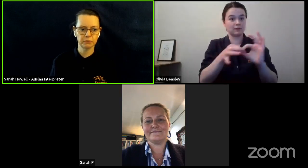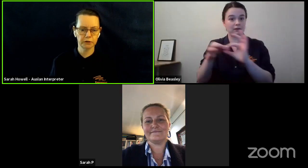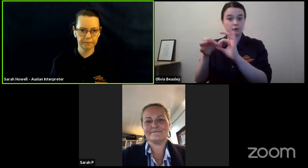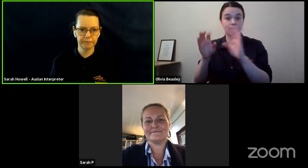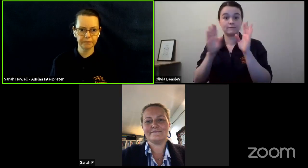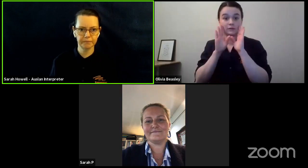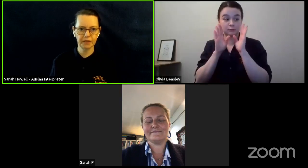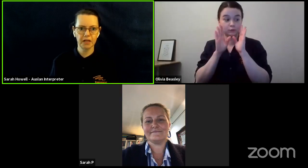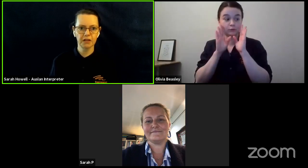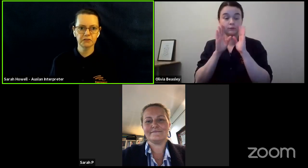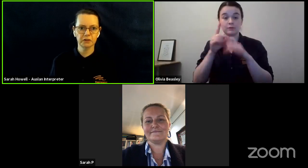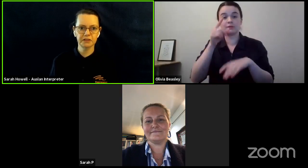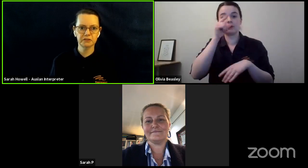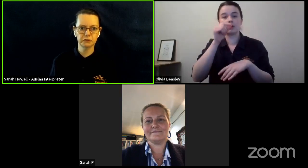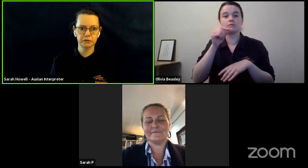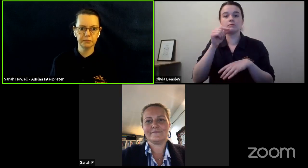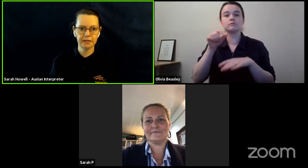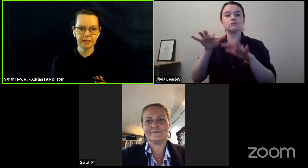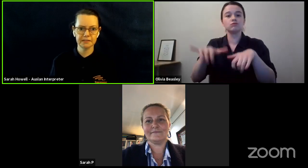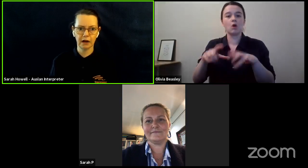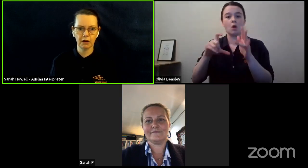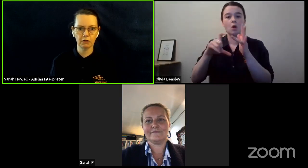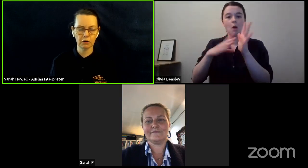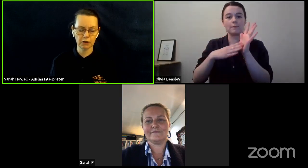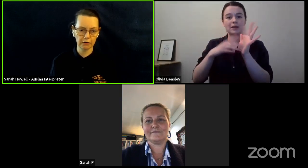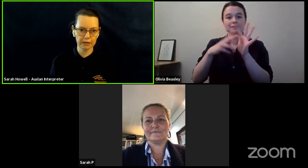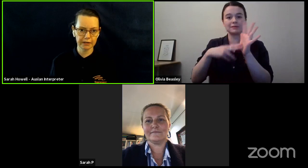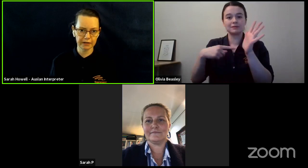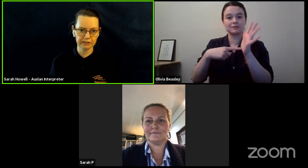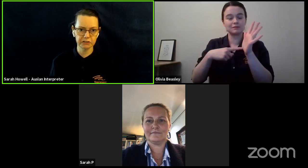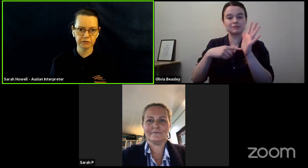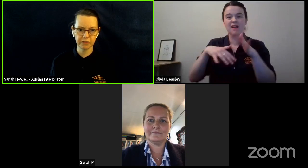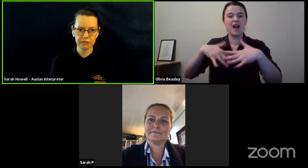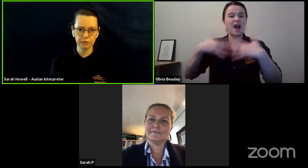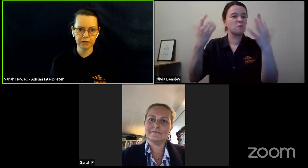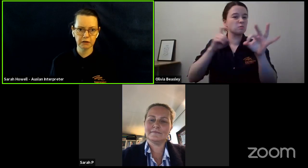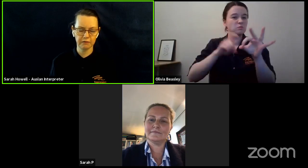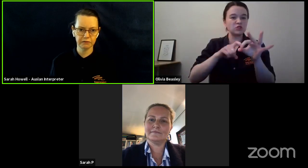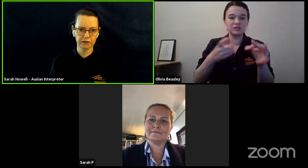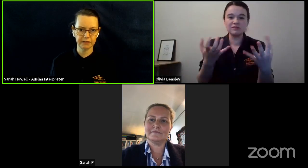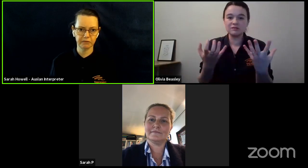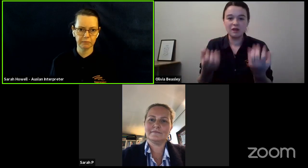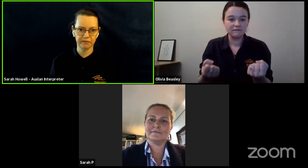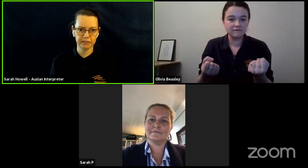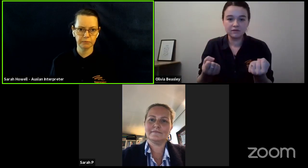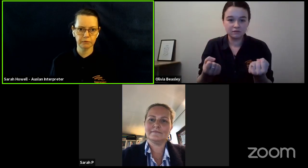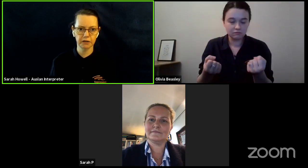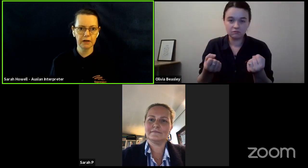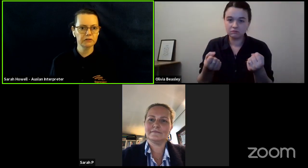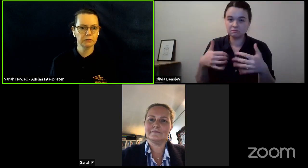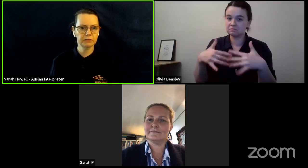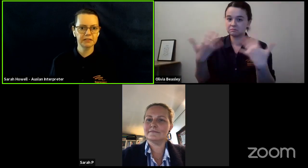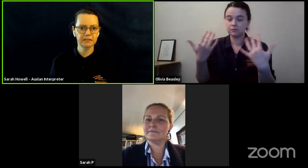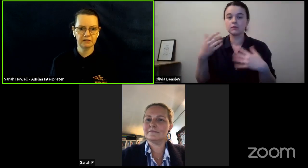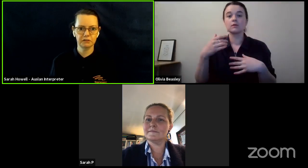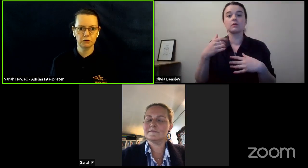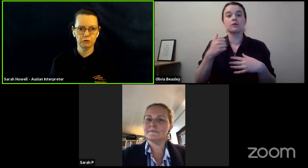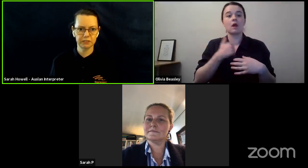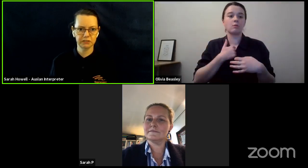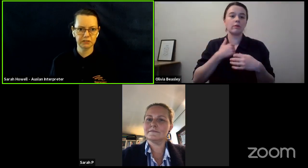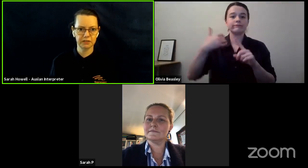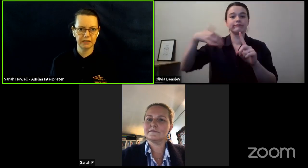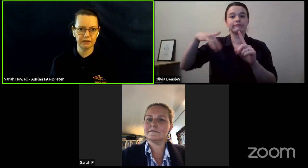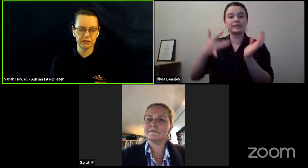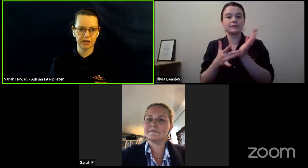on Facebook. So this Zoom is now currently connected to Facebook and live streaming from Facebook. So please ask